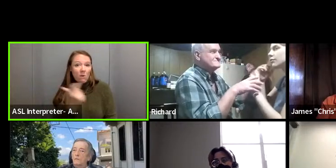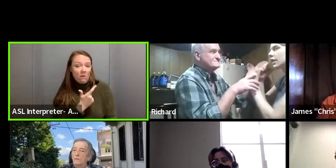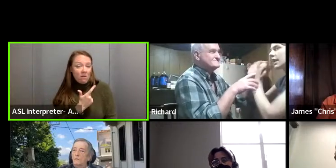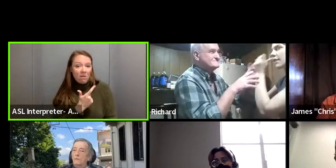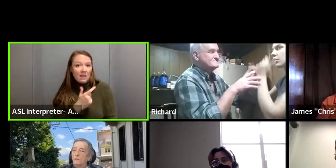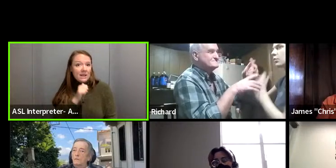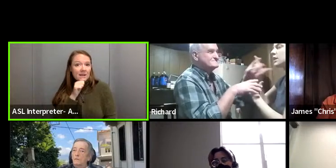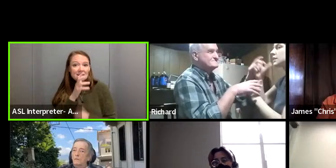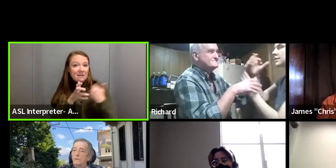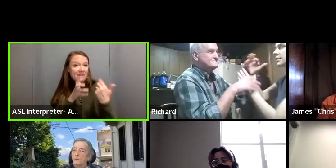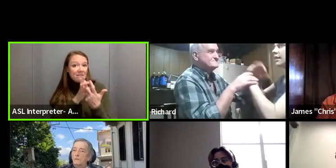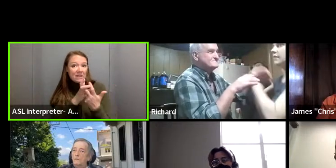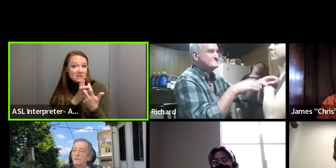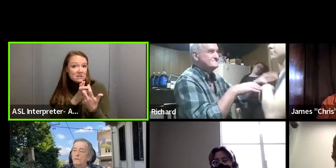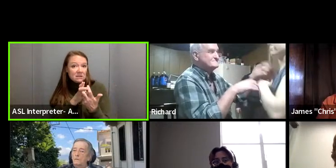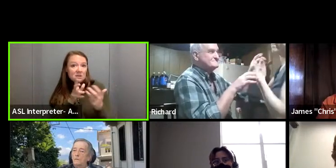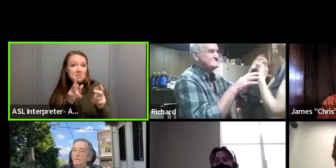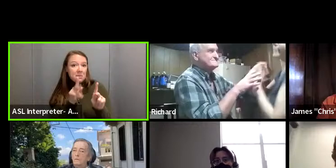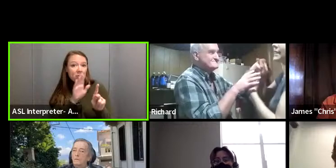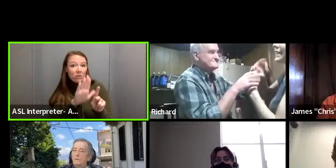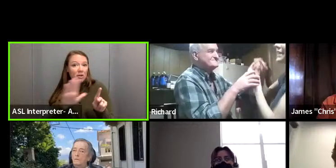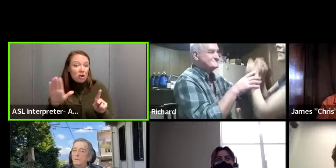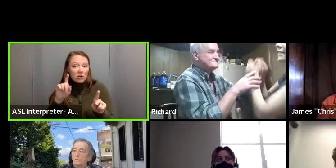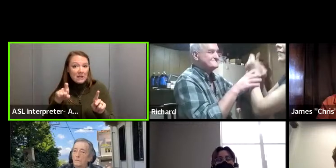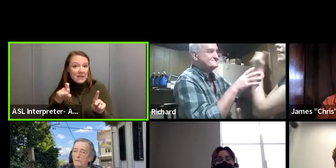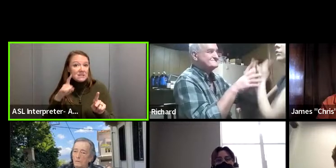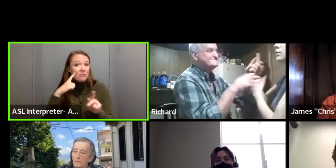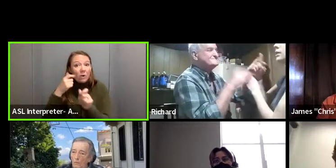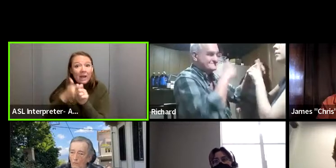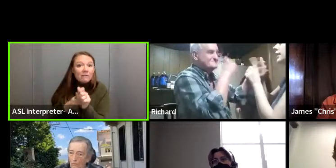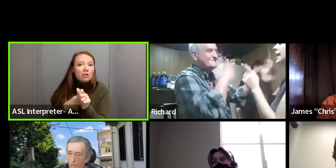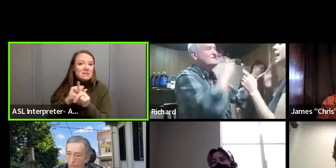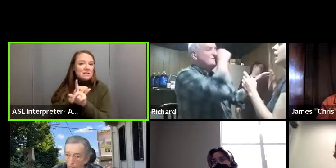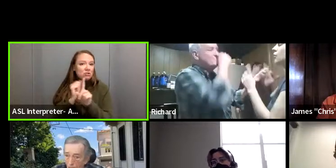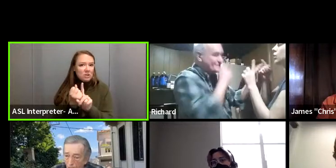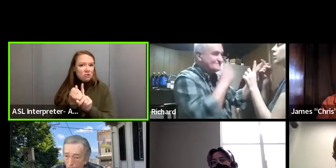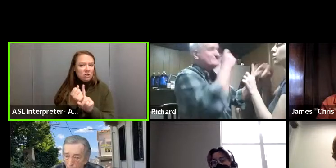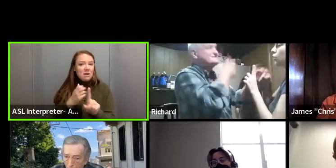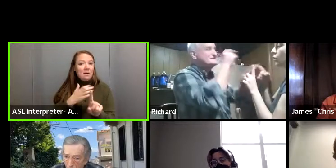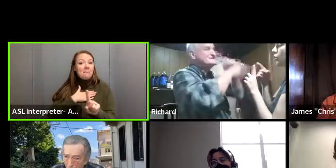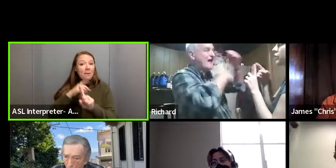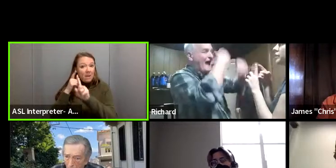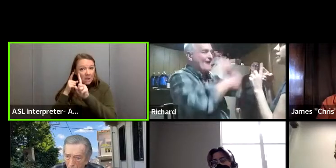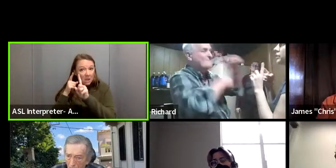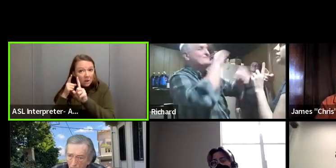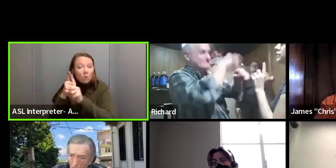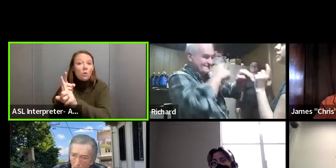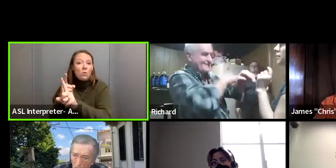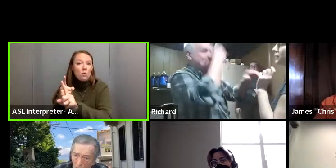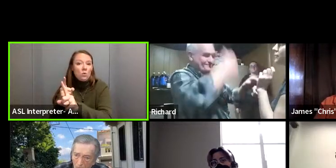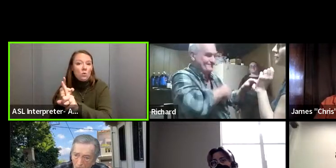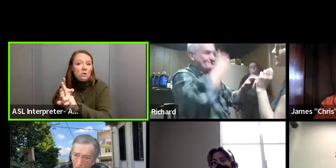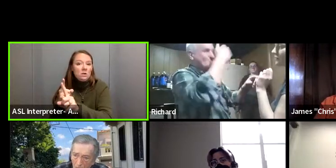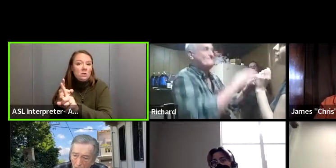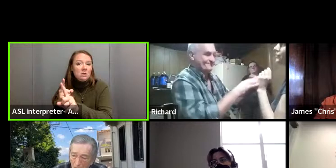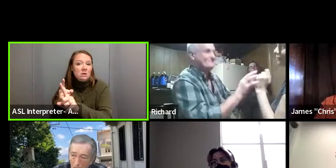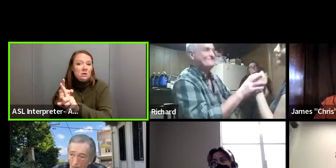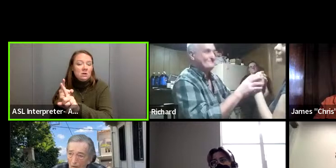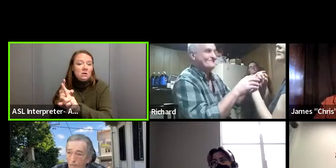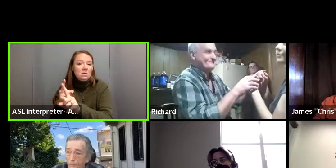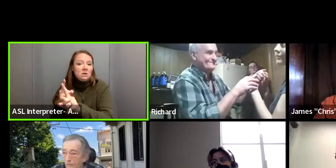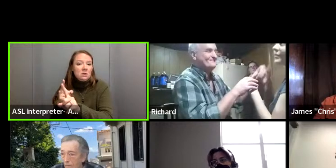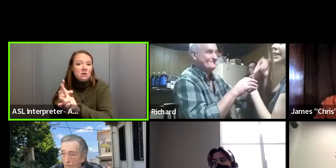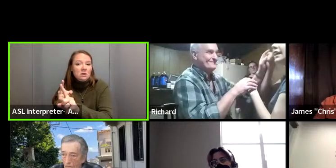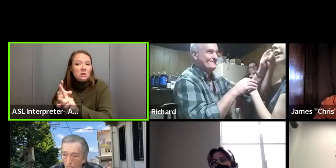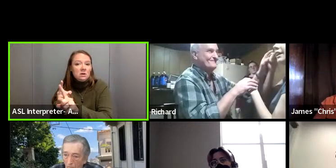every case, but the intention is to certainly, though, round out the